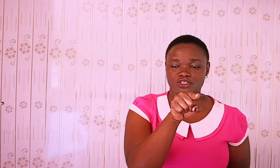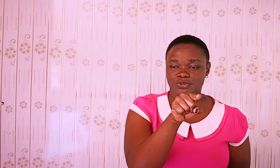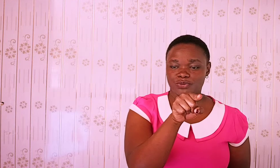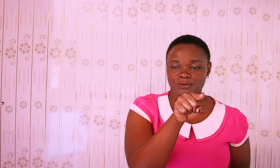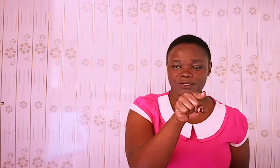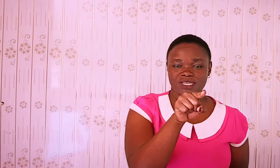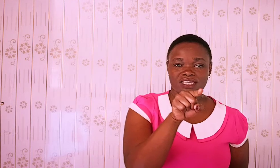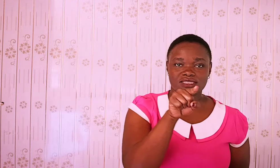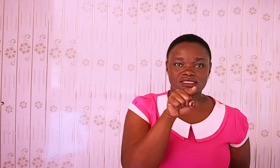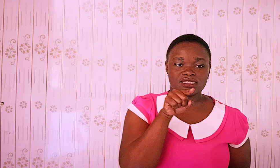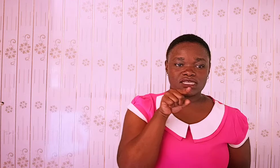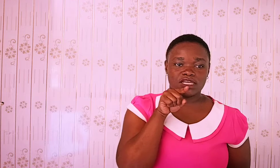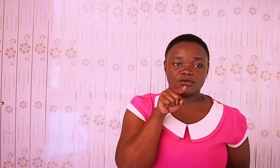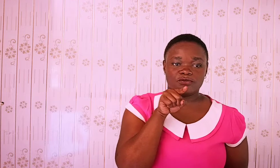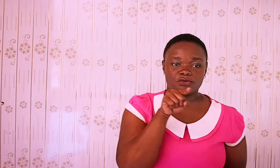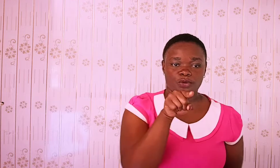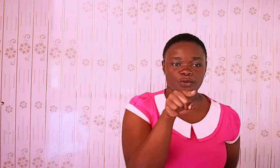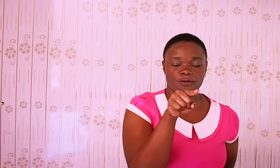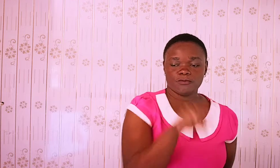you. This is the sign of you.